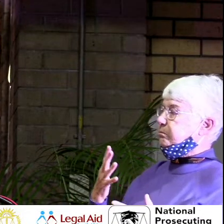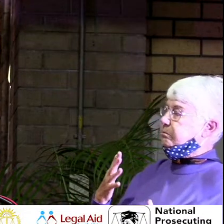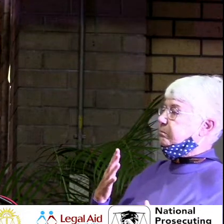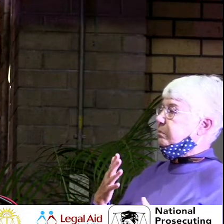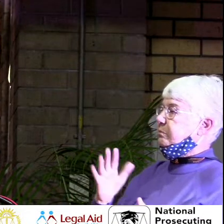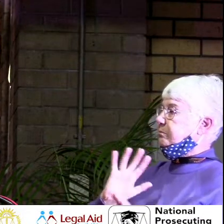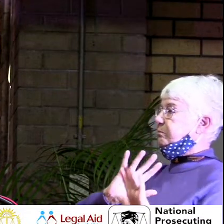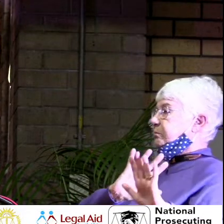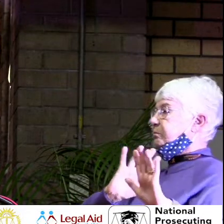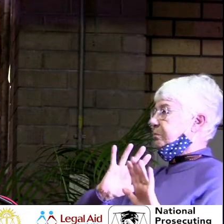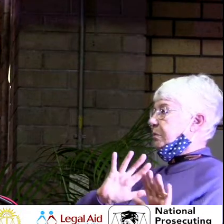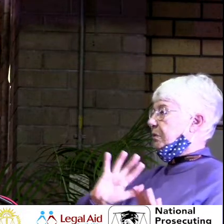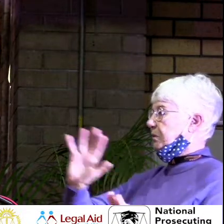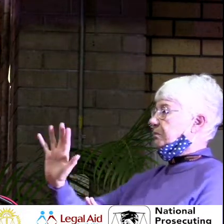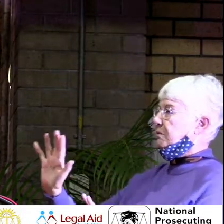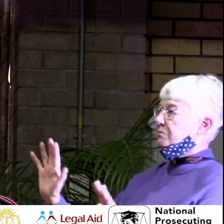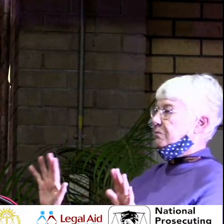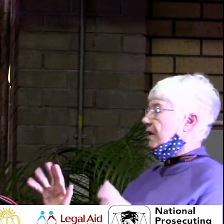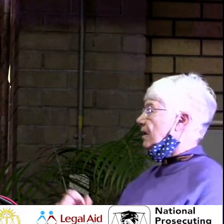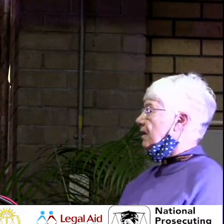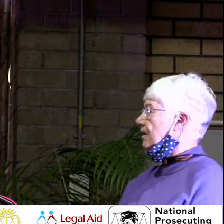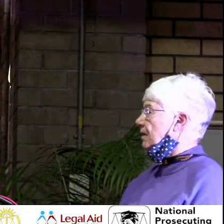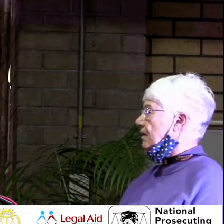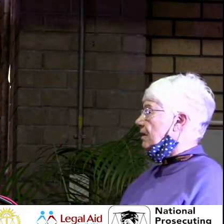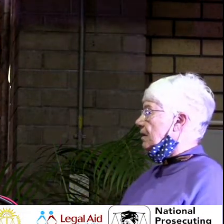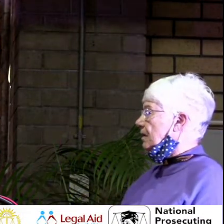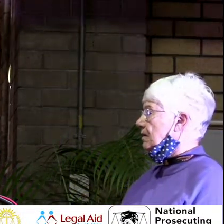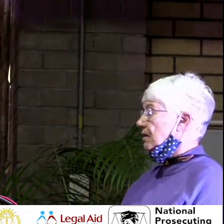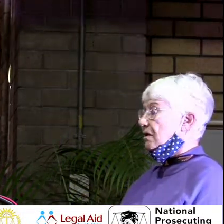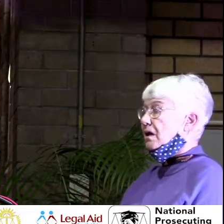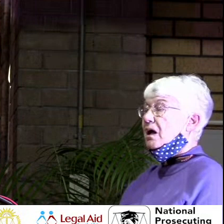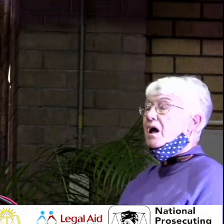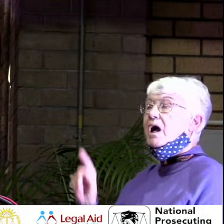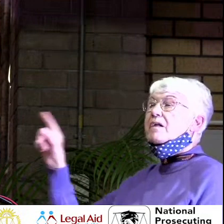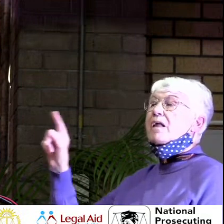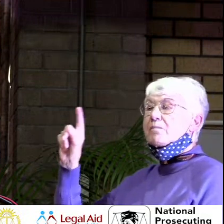reported because action is taken.